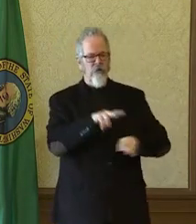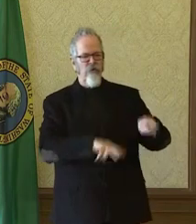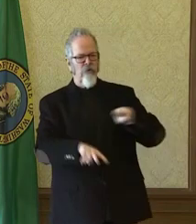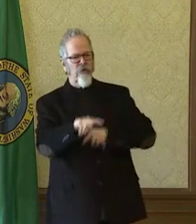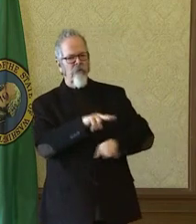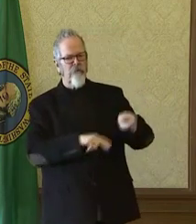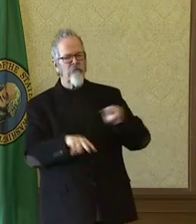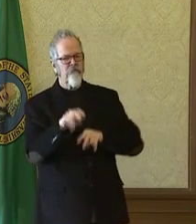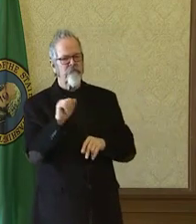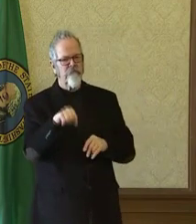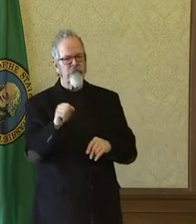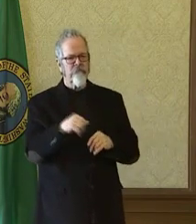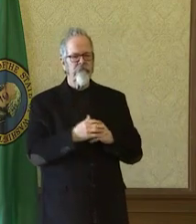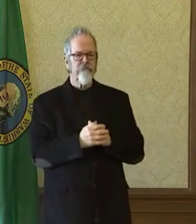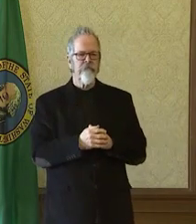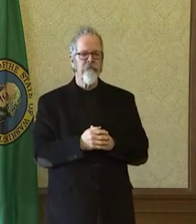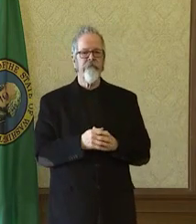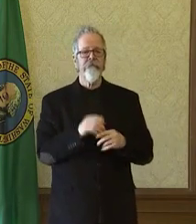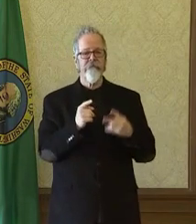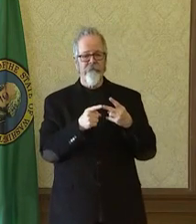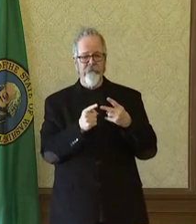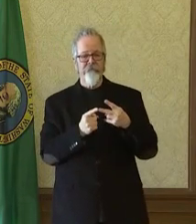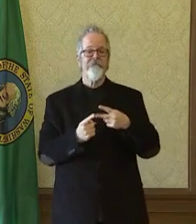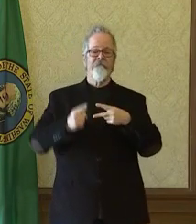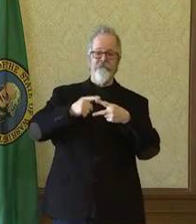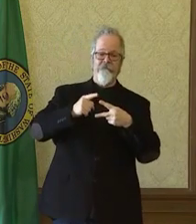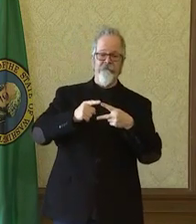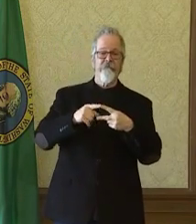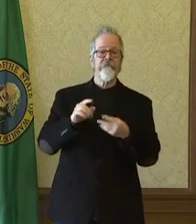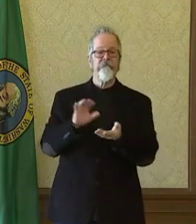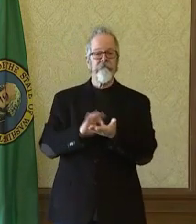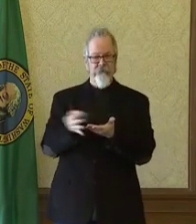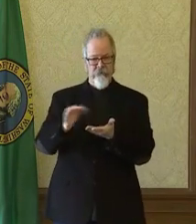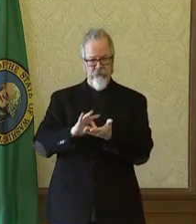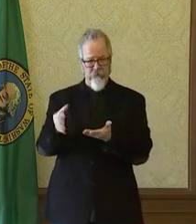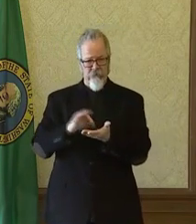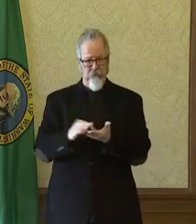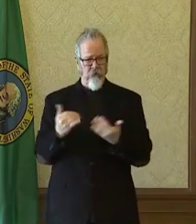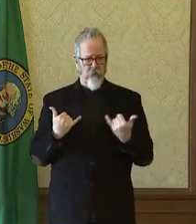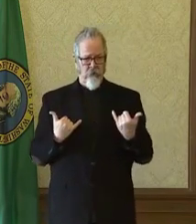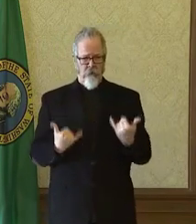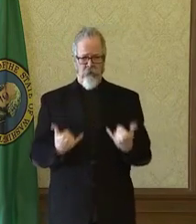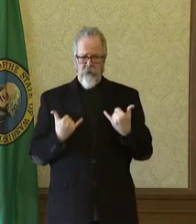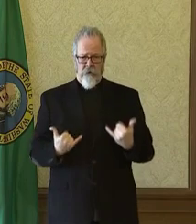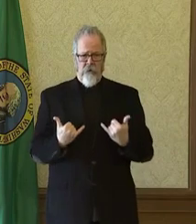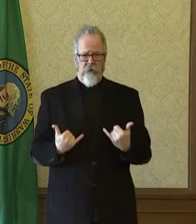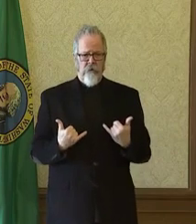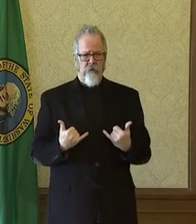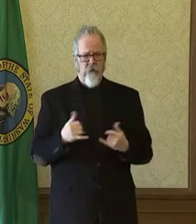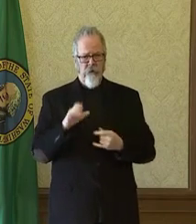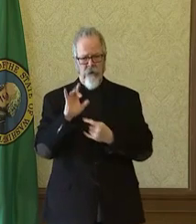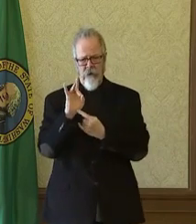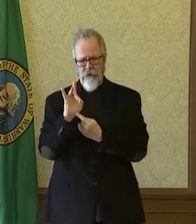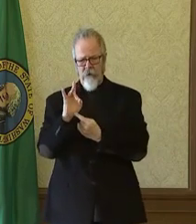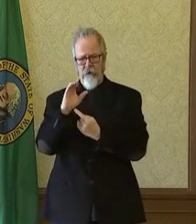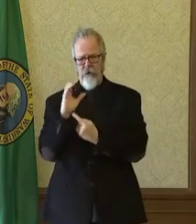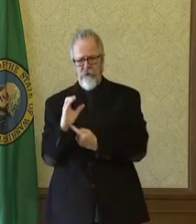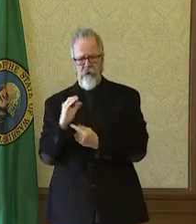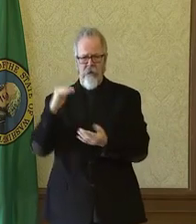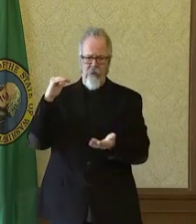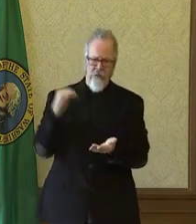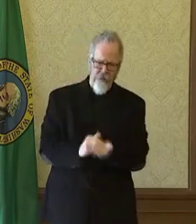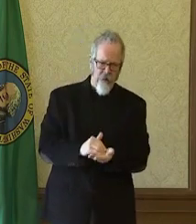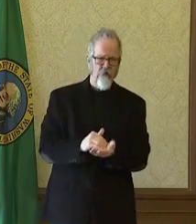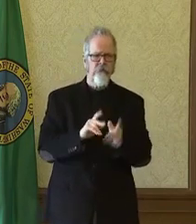over 800,000 people now under health care reform. I say that because people have forgotten we need health care for everybody